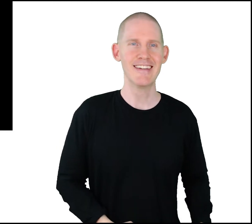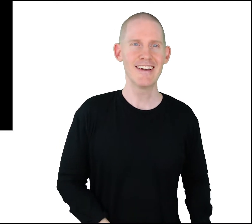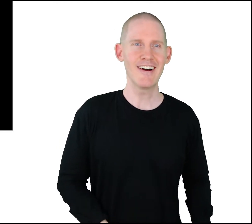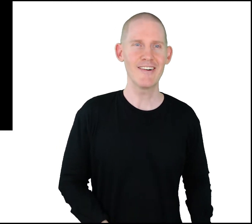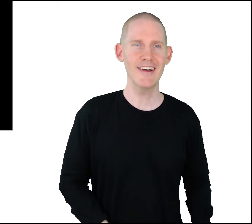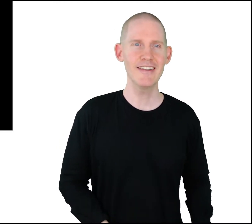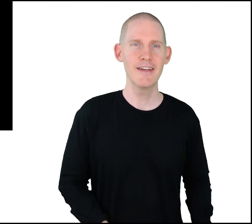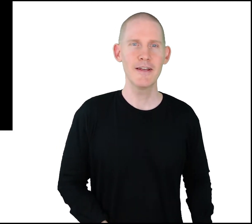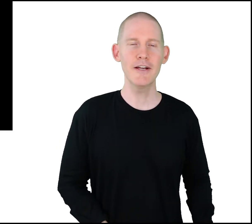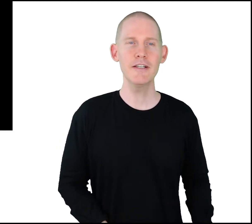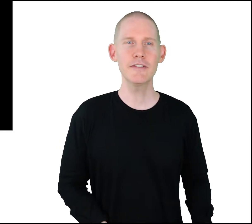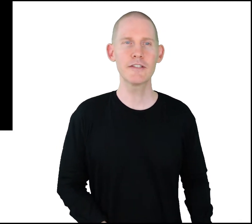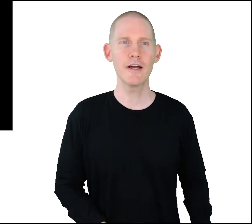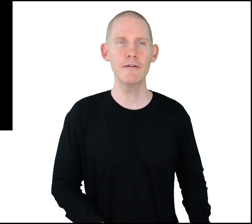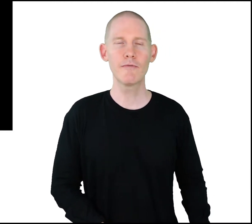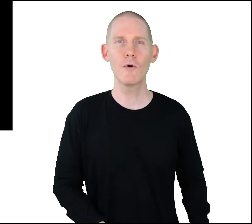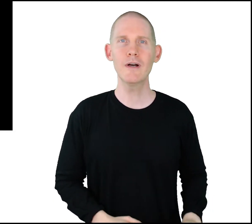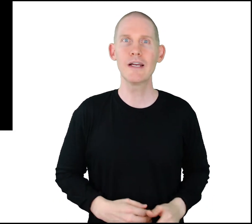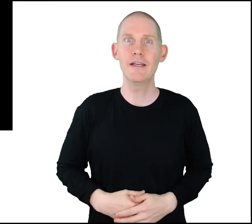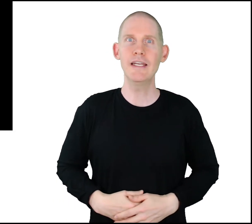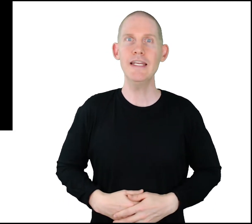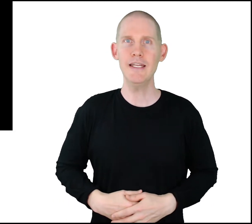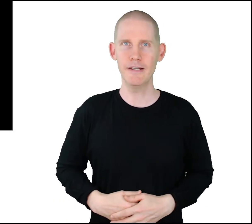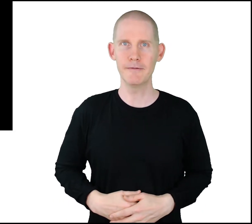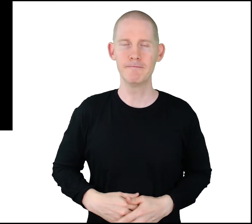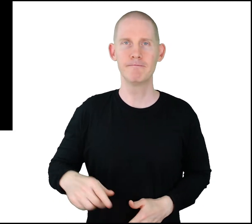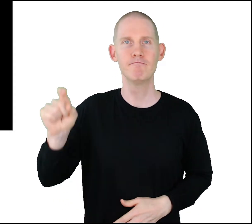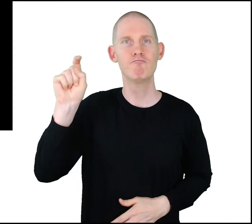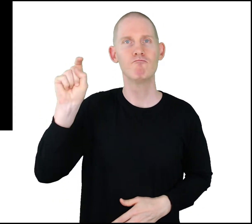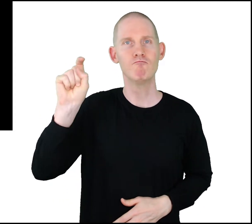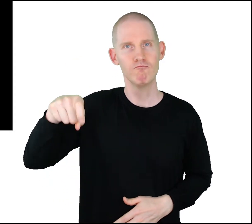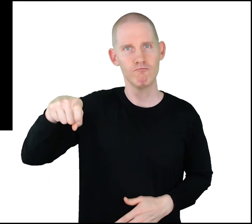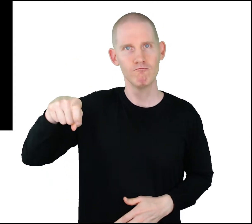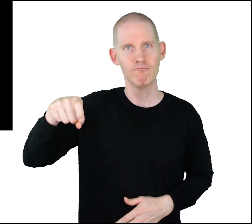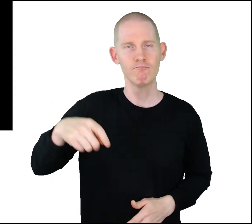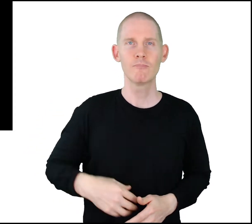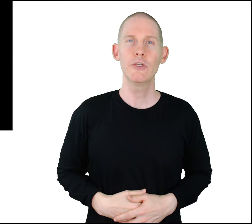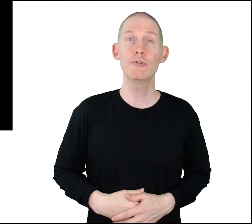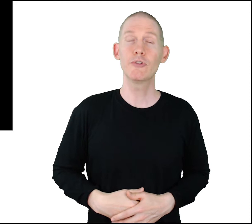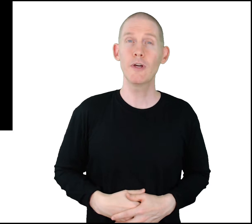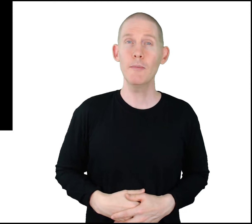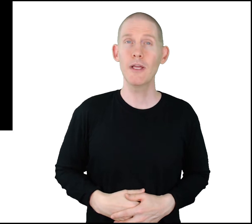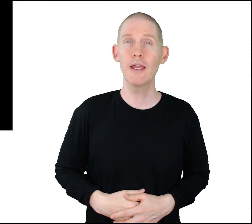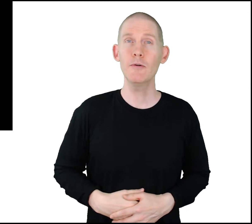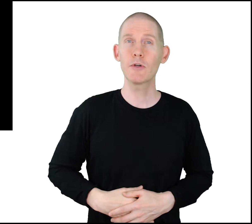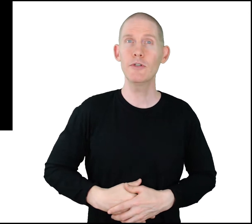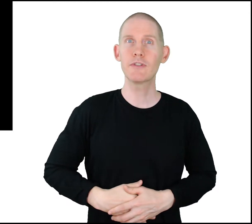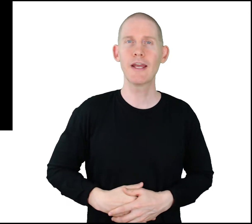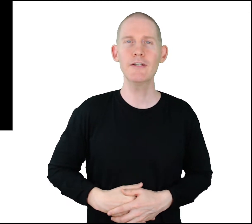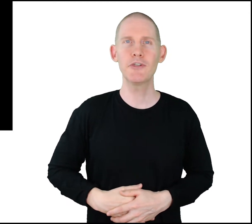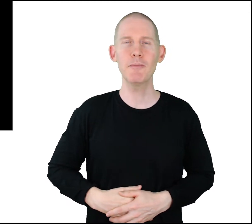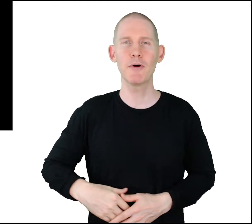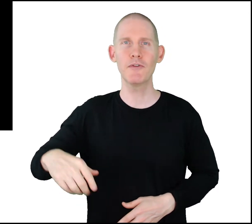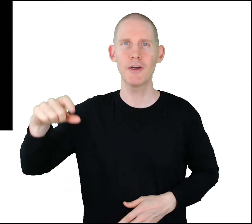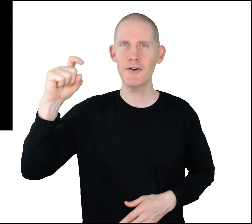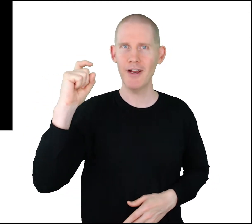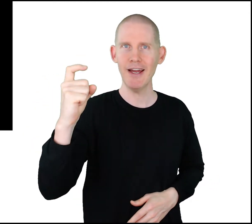All right, here is a sign for need. Use your dominant hand. We're going to use the hand shape of the letter